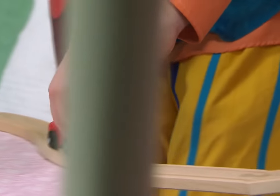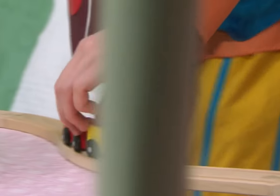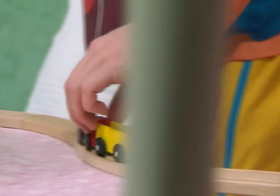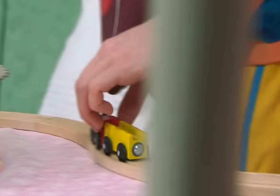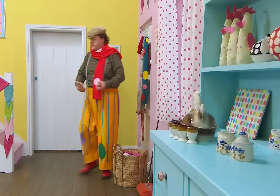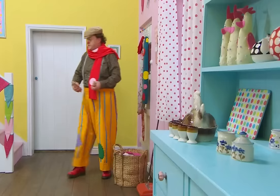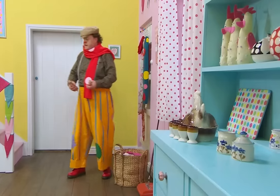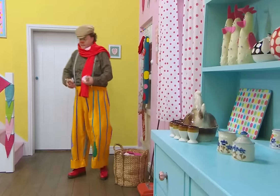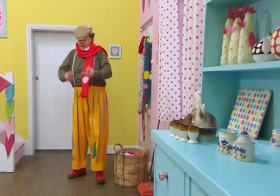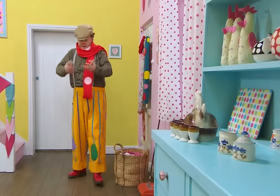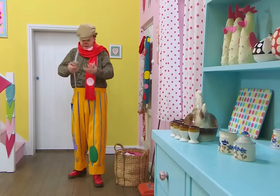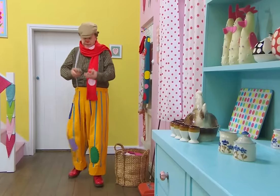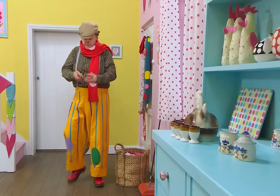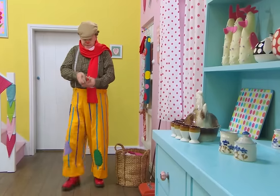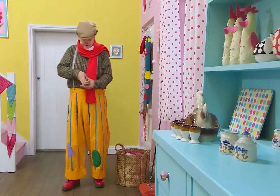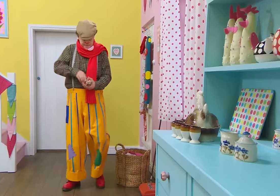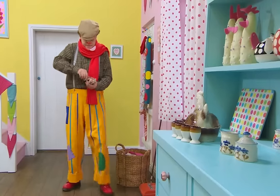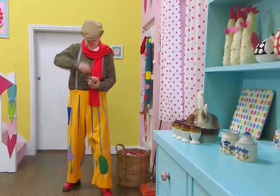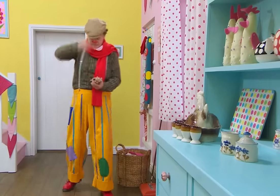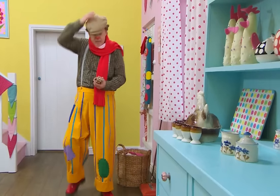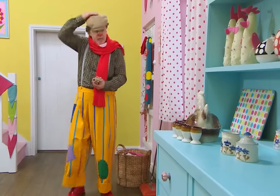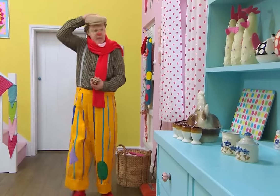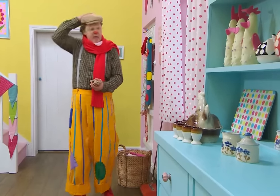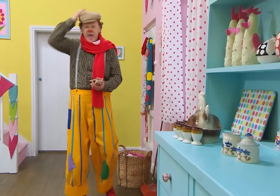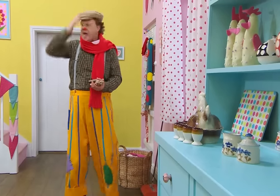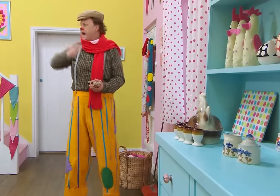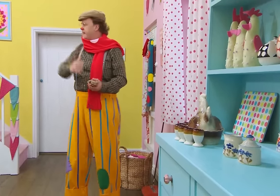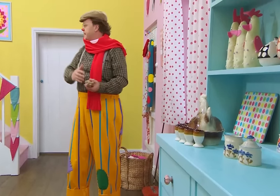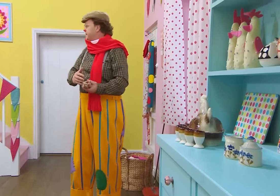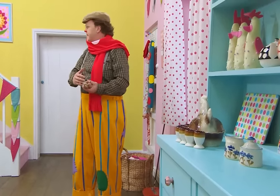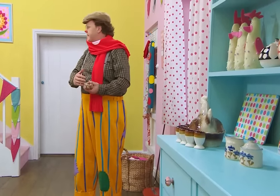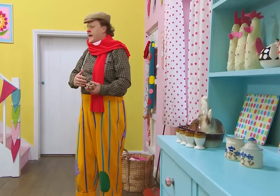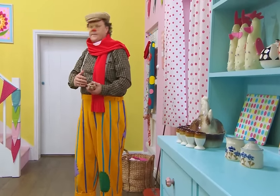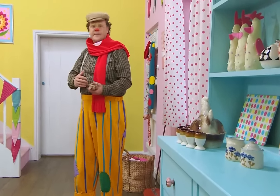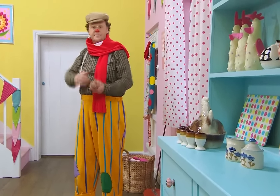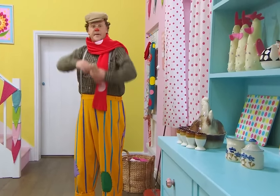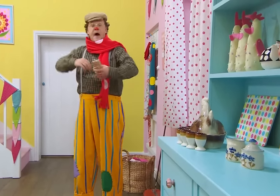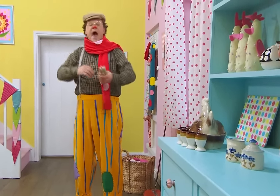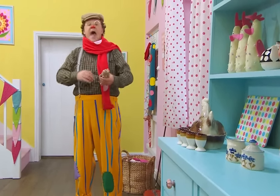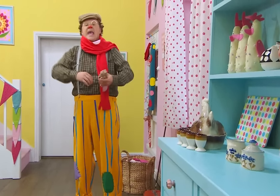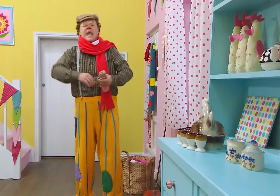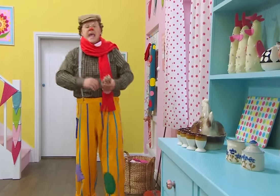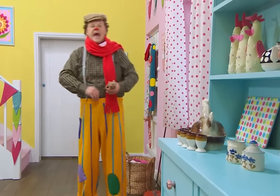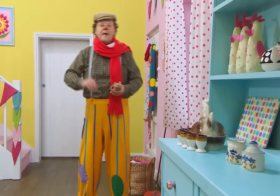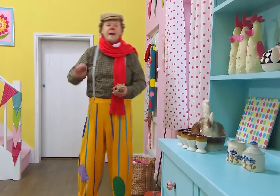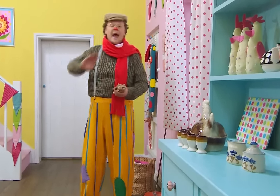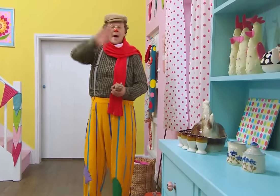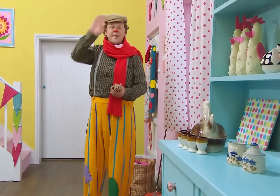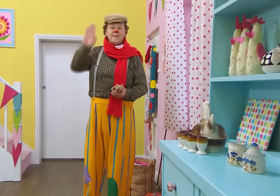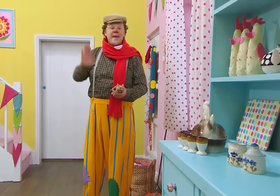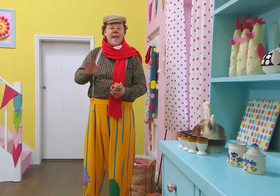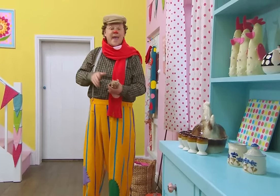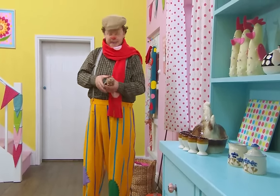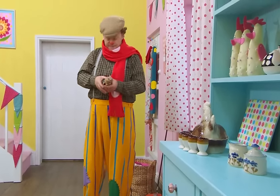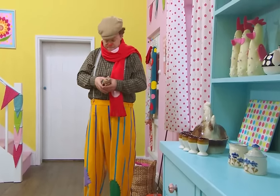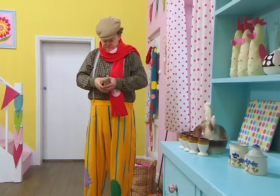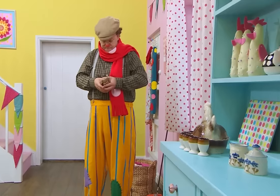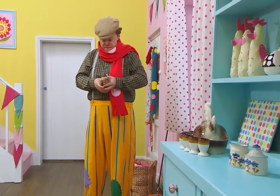Cheering up after everyone. Hello, Grandstand Tumble. Hey, who said that? Would you try? Oh, hello. What